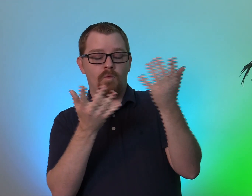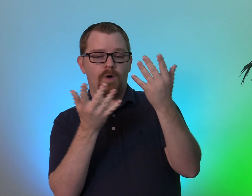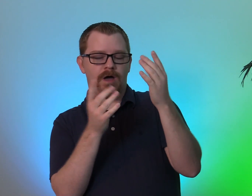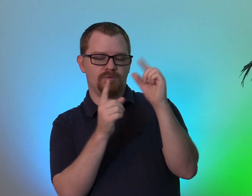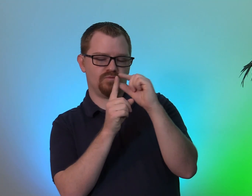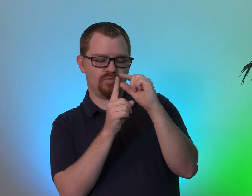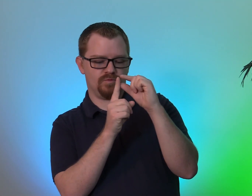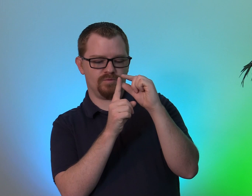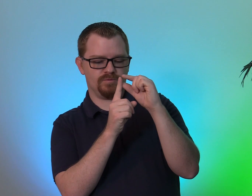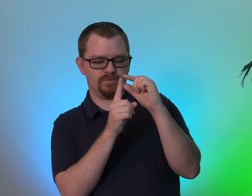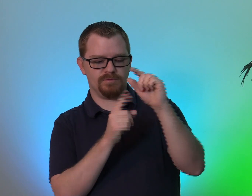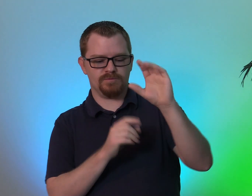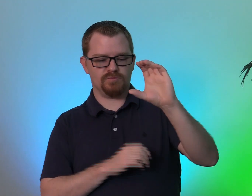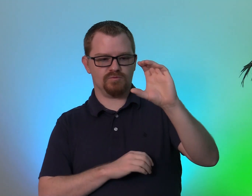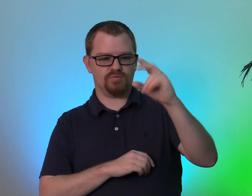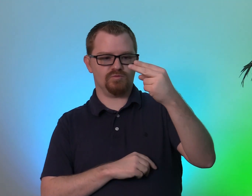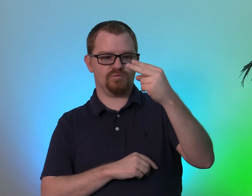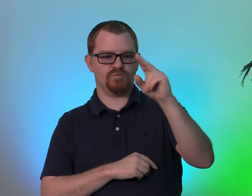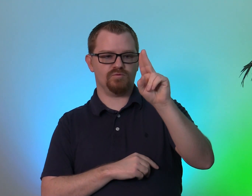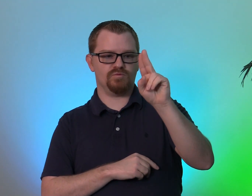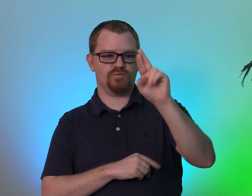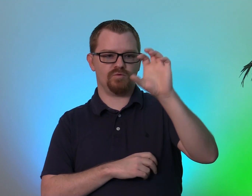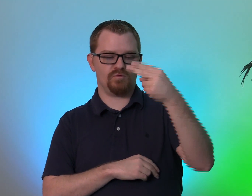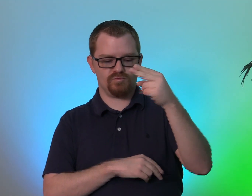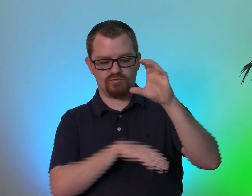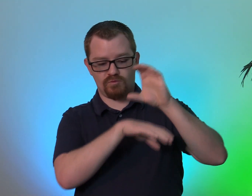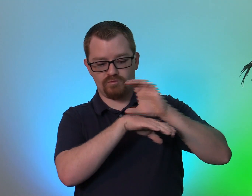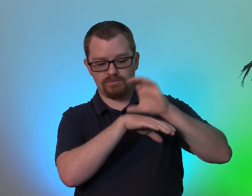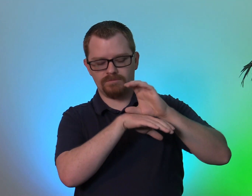Do you wonder why the word church,